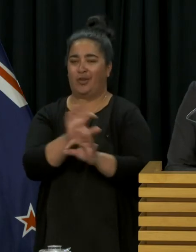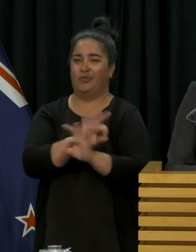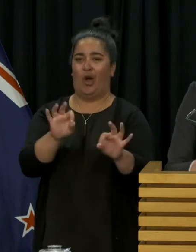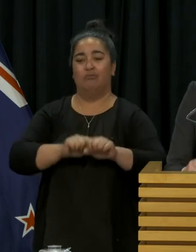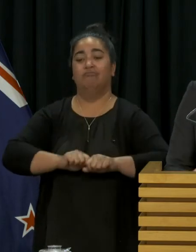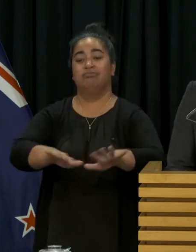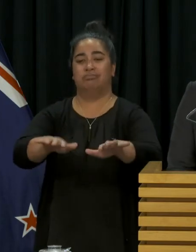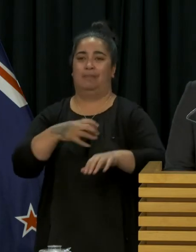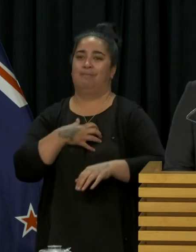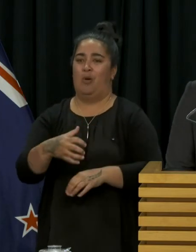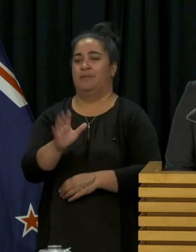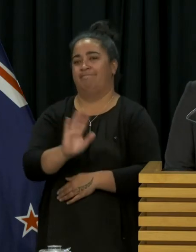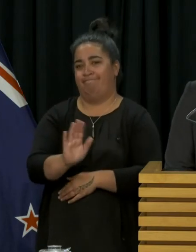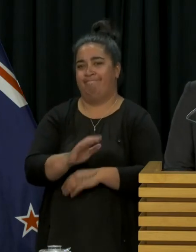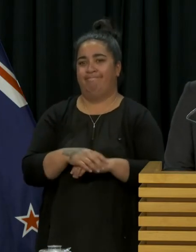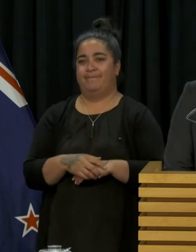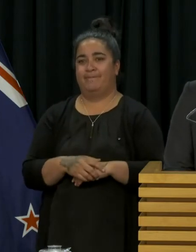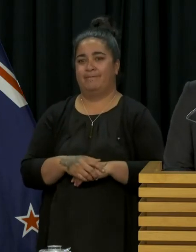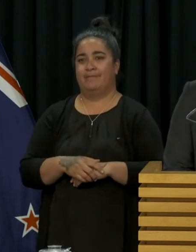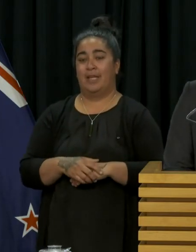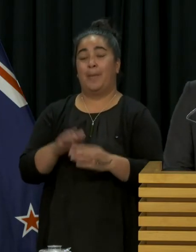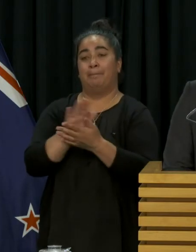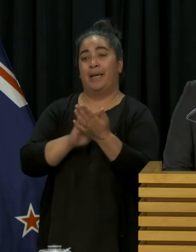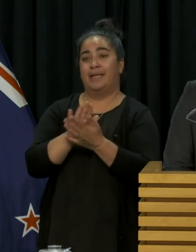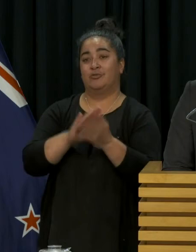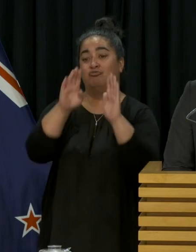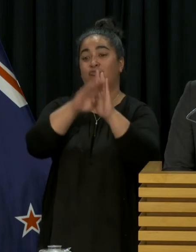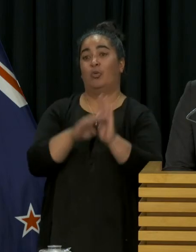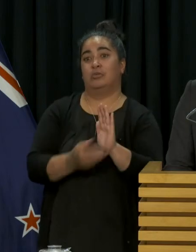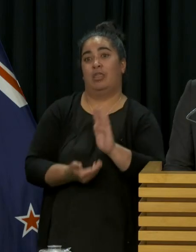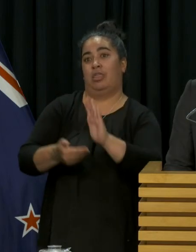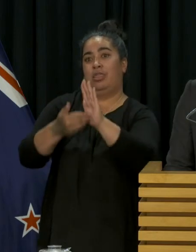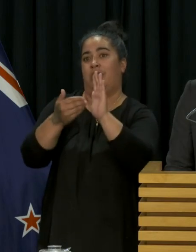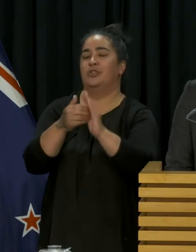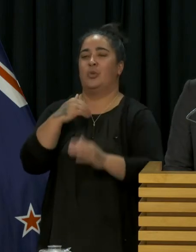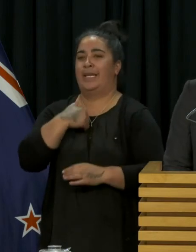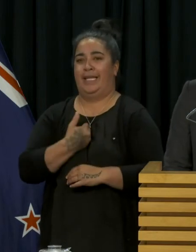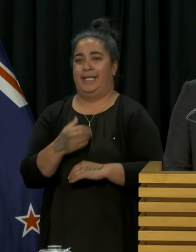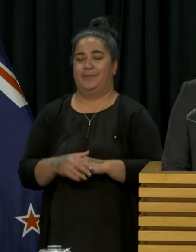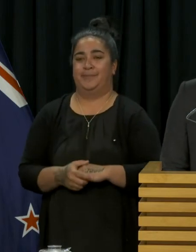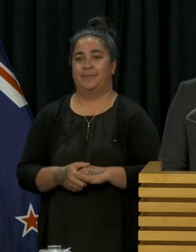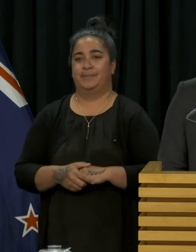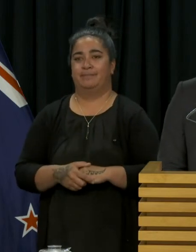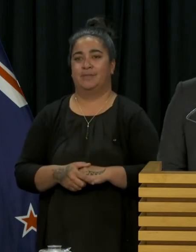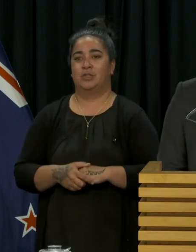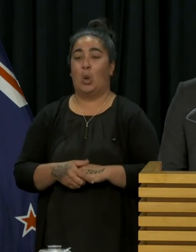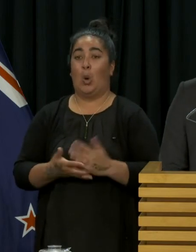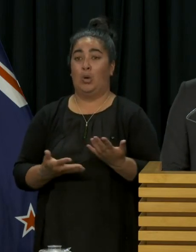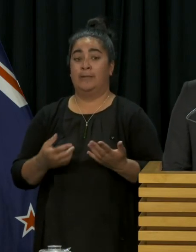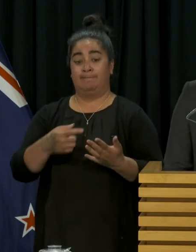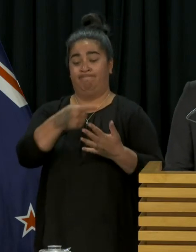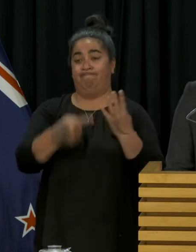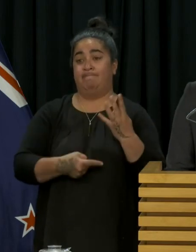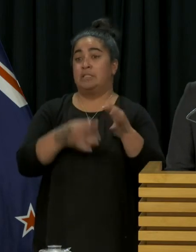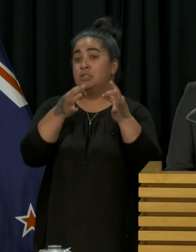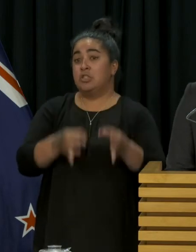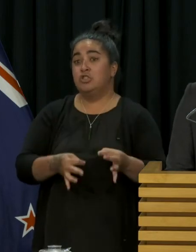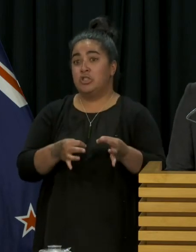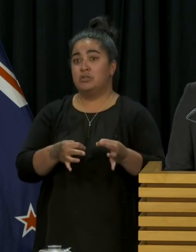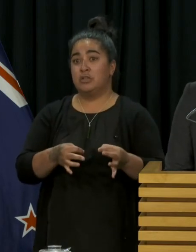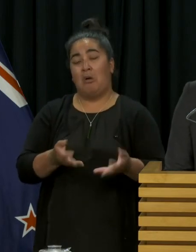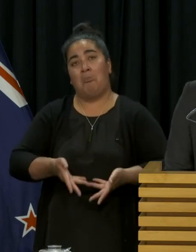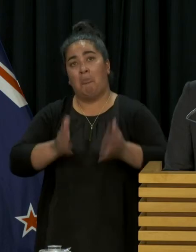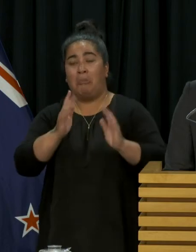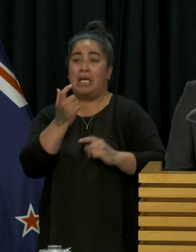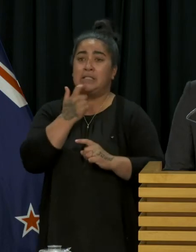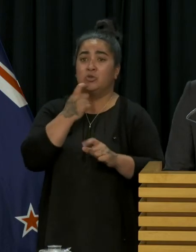deal with, and we can avoid having to take additional measures on top of that. None of these decisions are taken lightly. We do rely